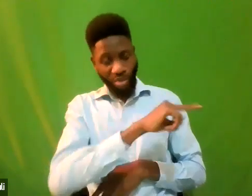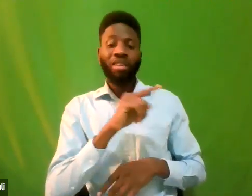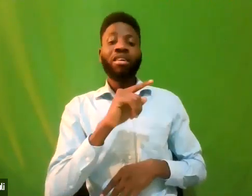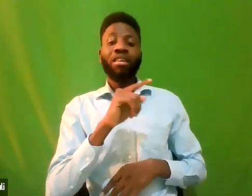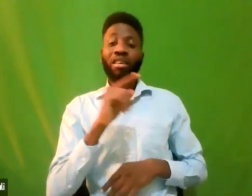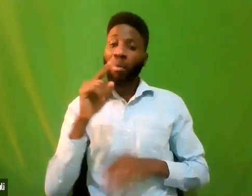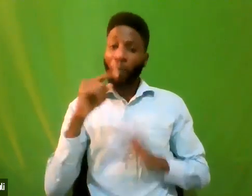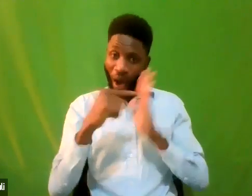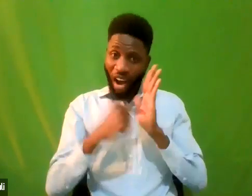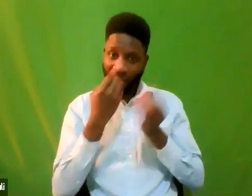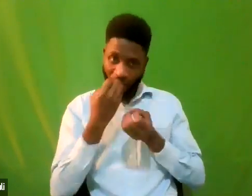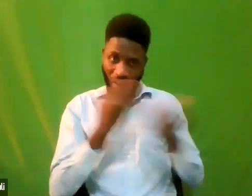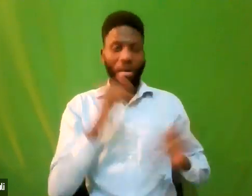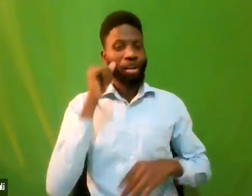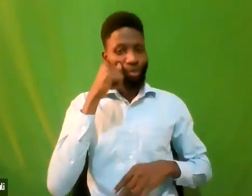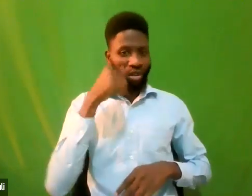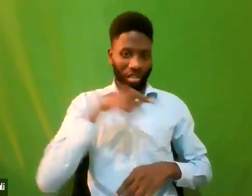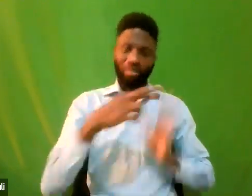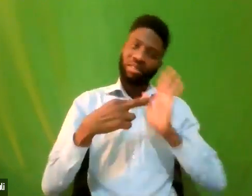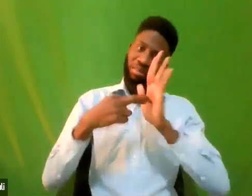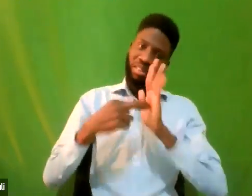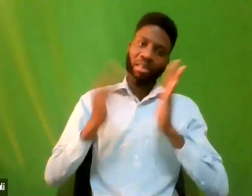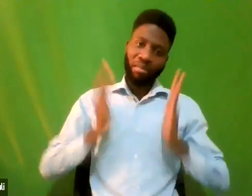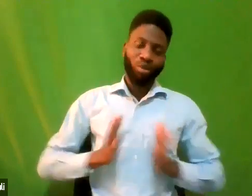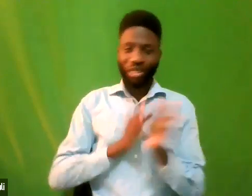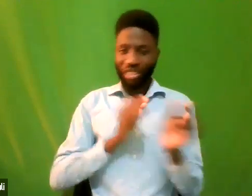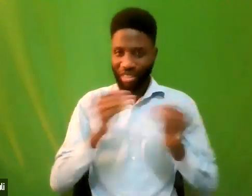there's anything that you want. So the person came to me